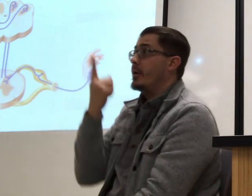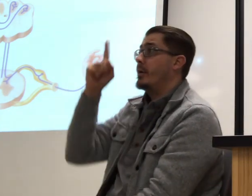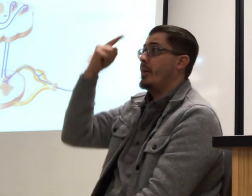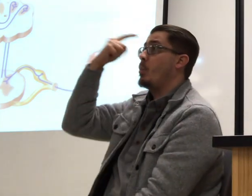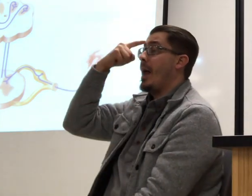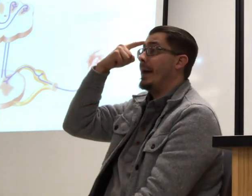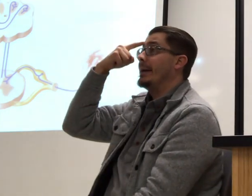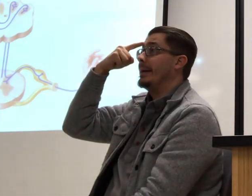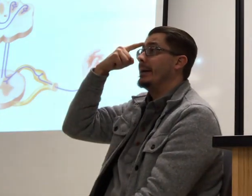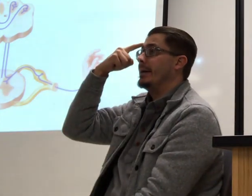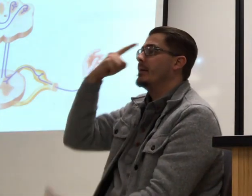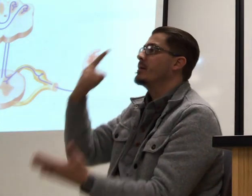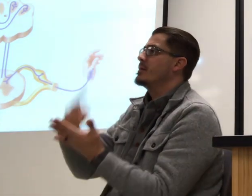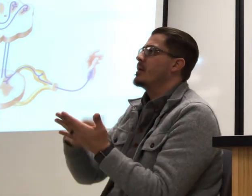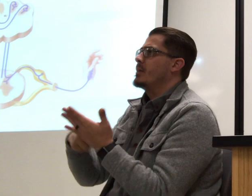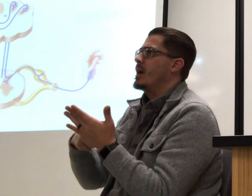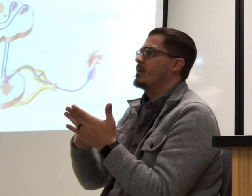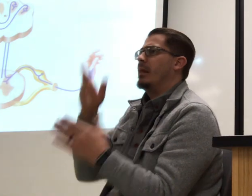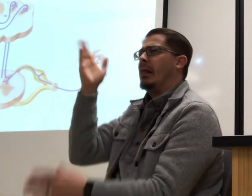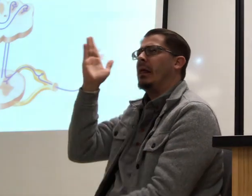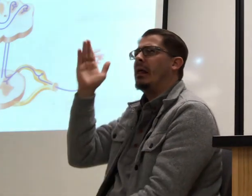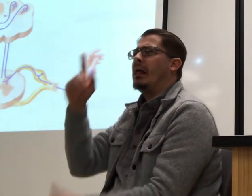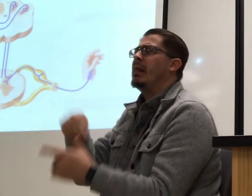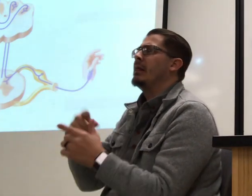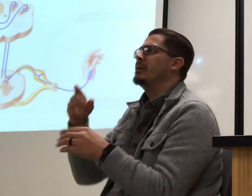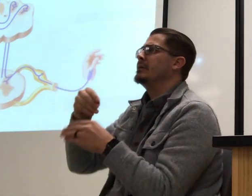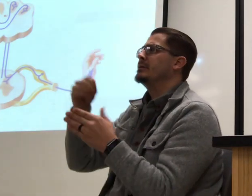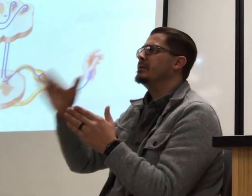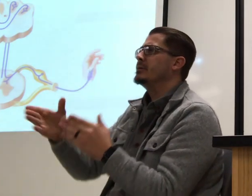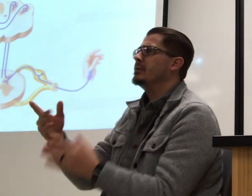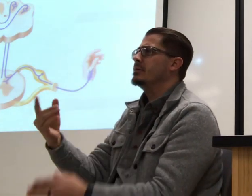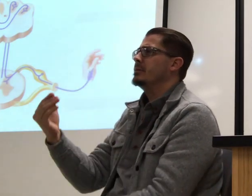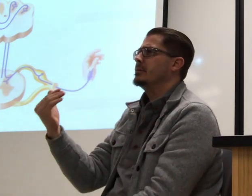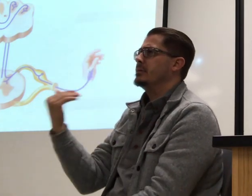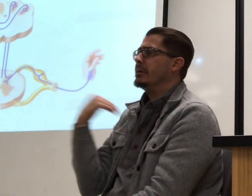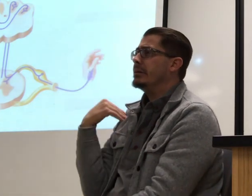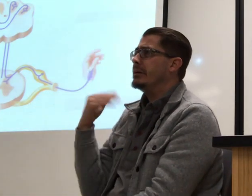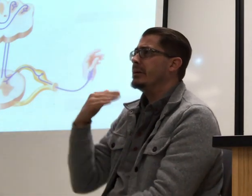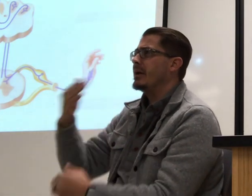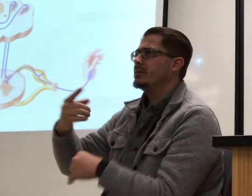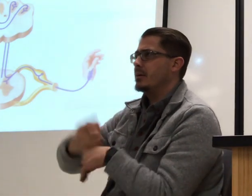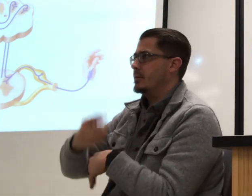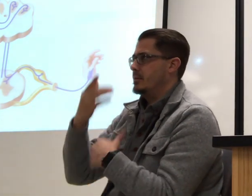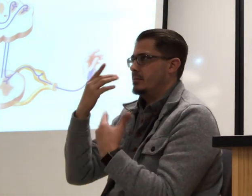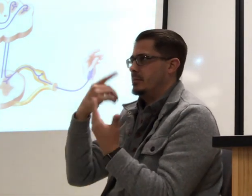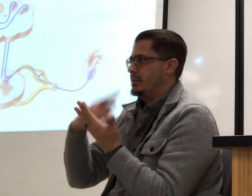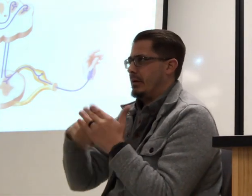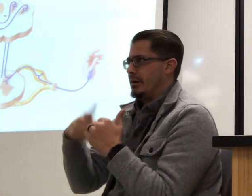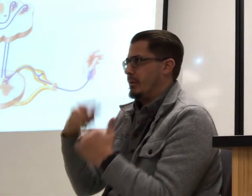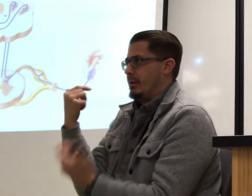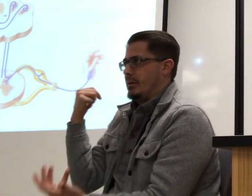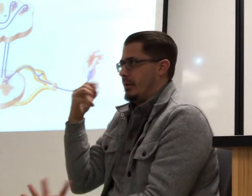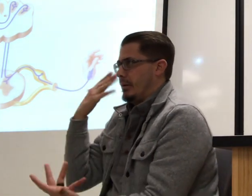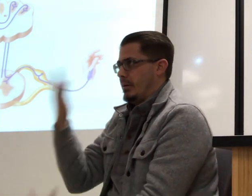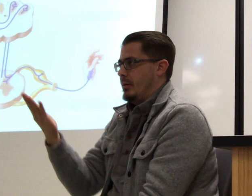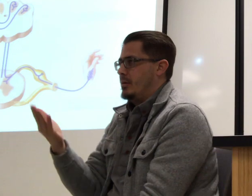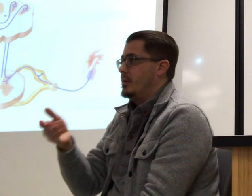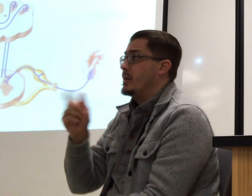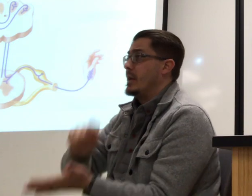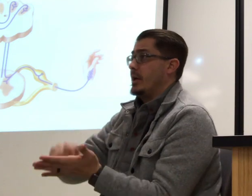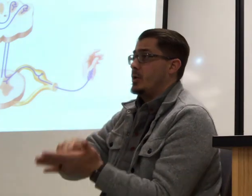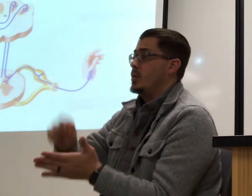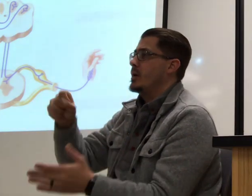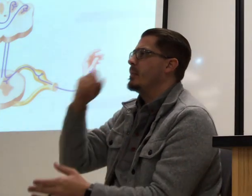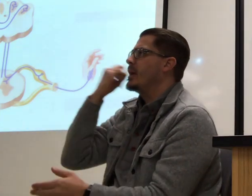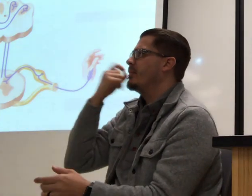brain. Sometimes I've given this whole lecture and students will come to you the next day. I have no idea what that was. What is it? So, you know, you can just take notes, but